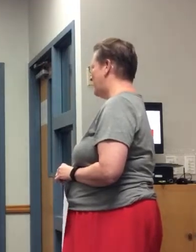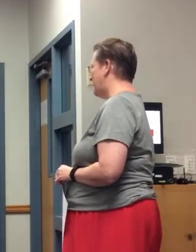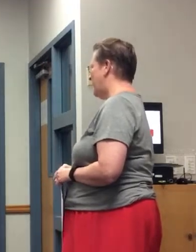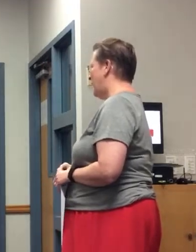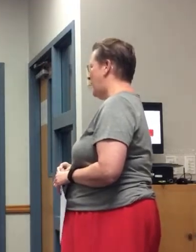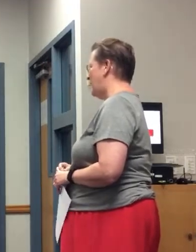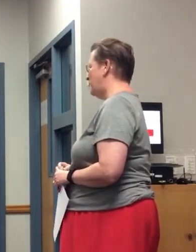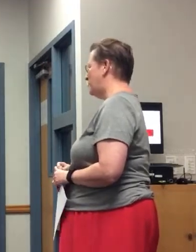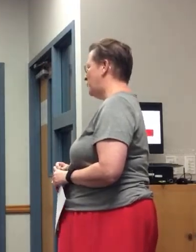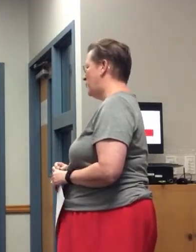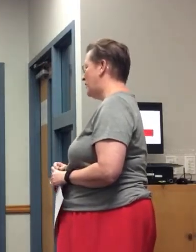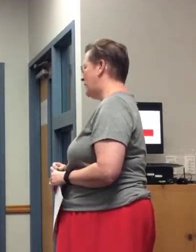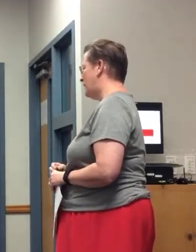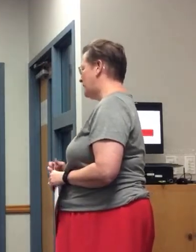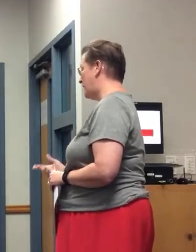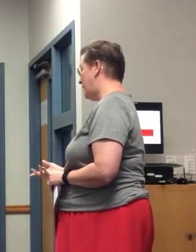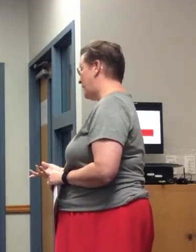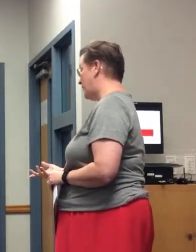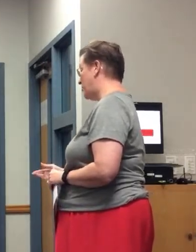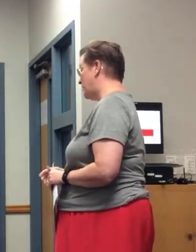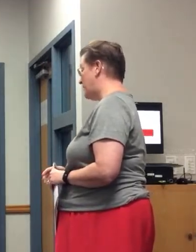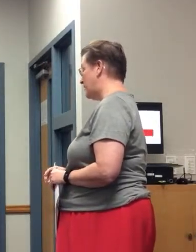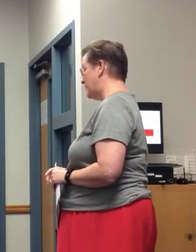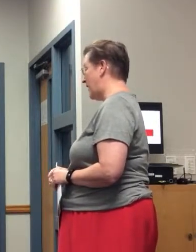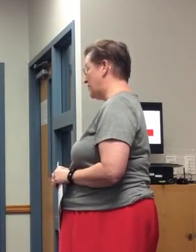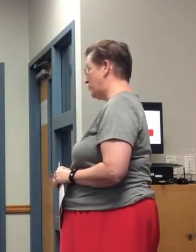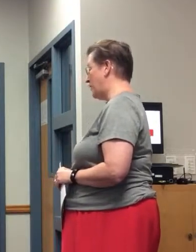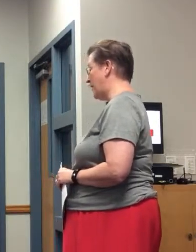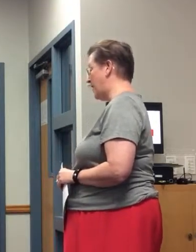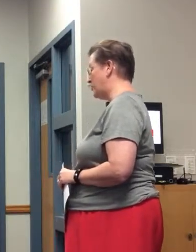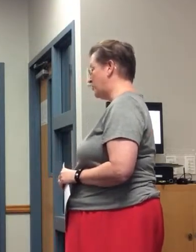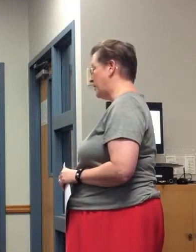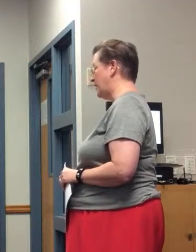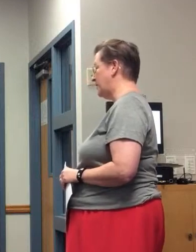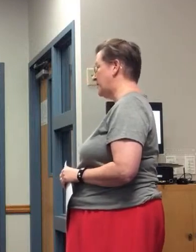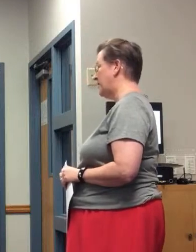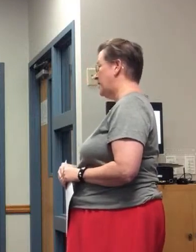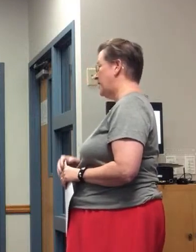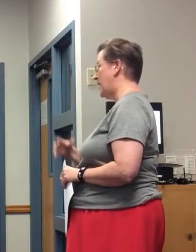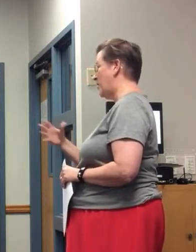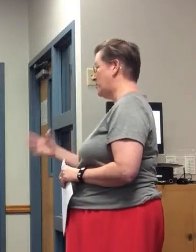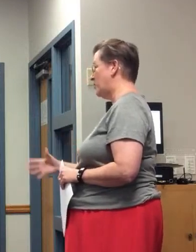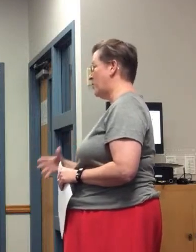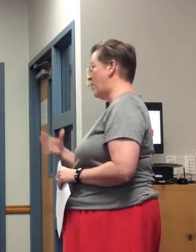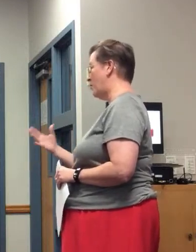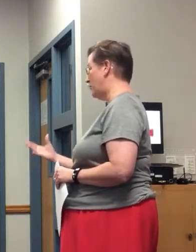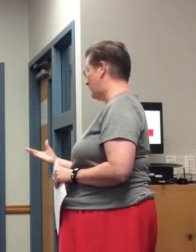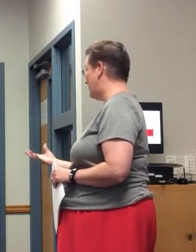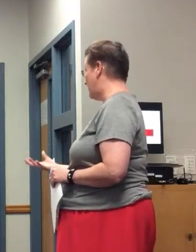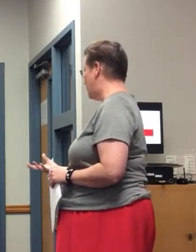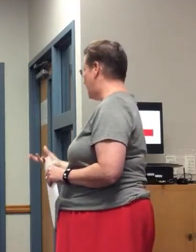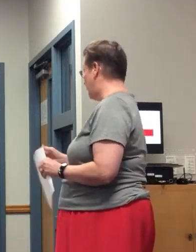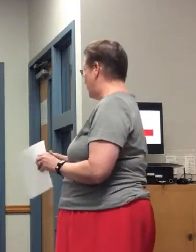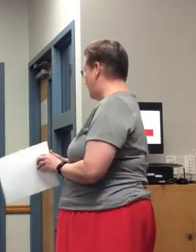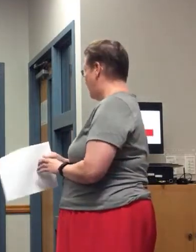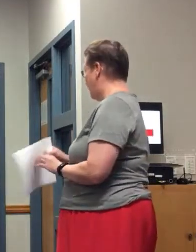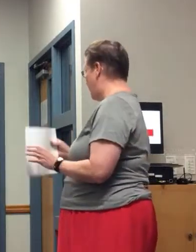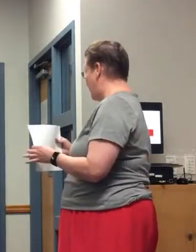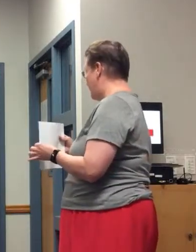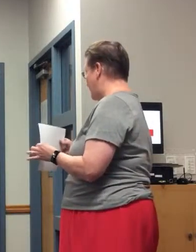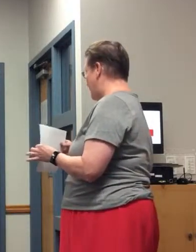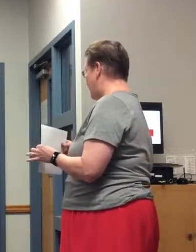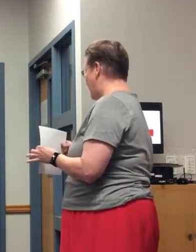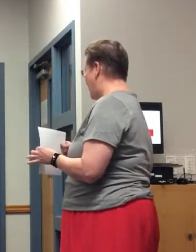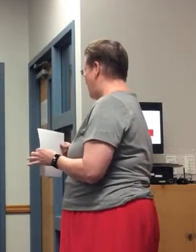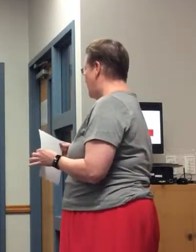approach? Correct. One of the things I found out just this last week actually is they also are all considering to